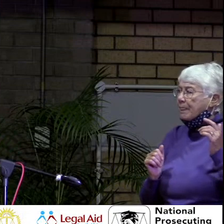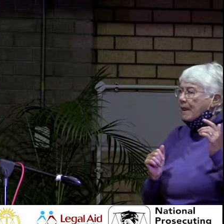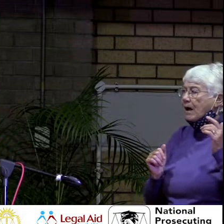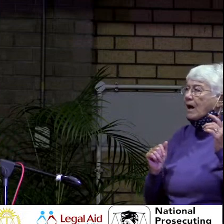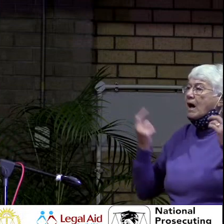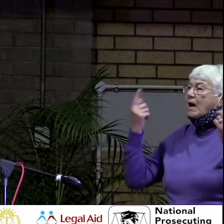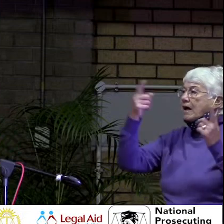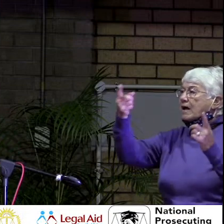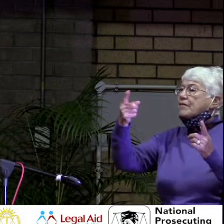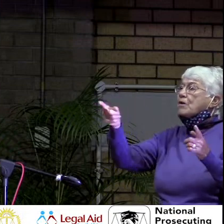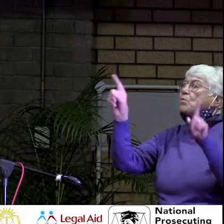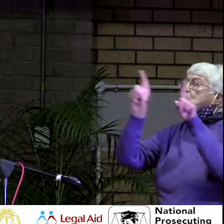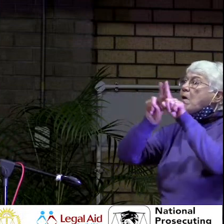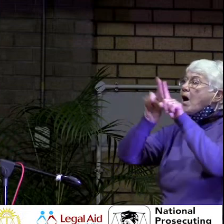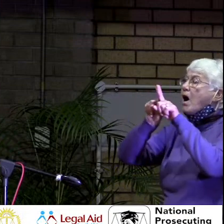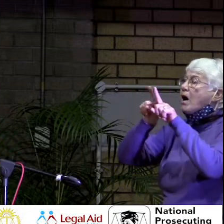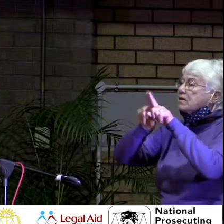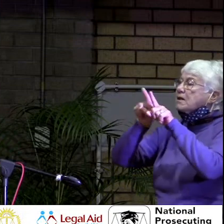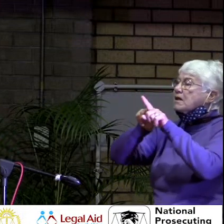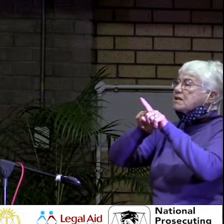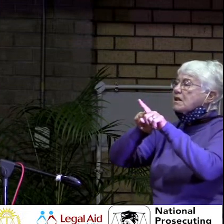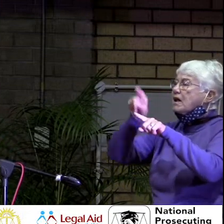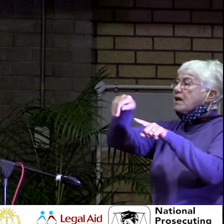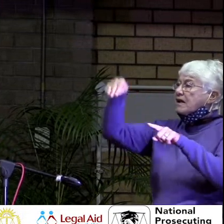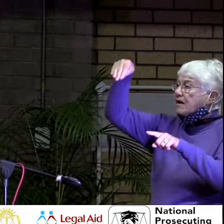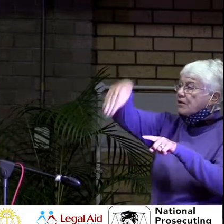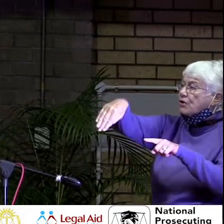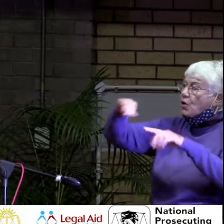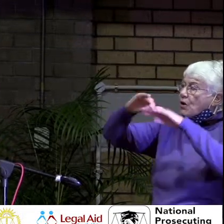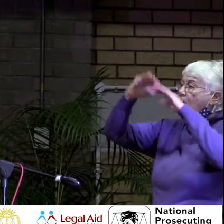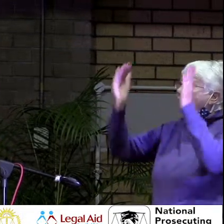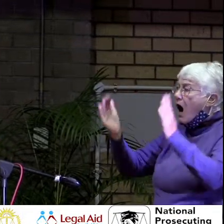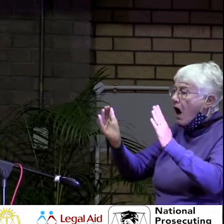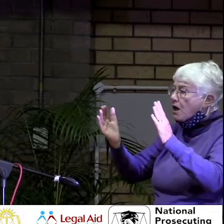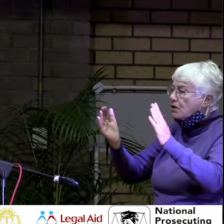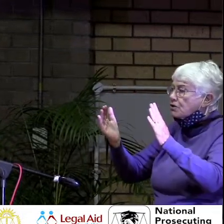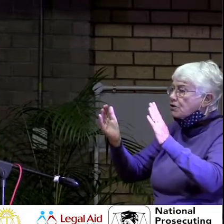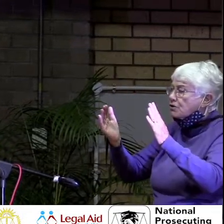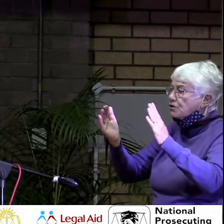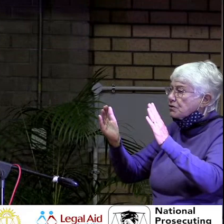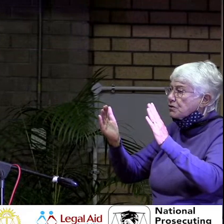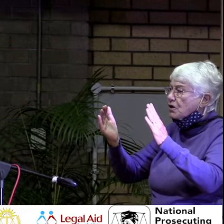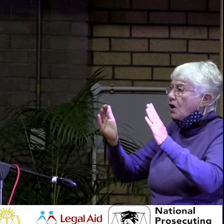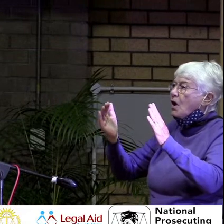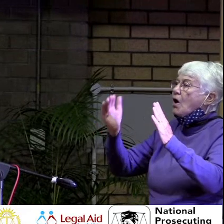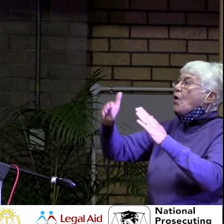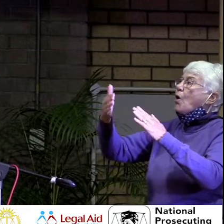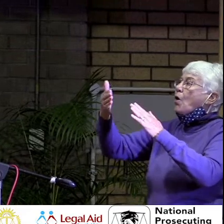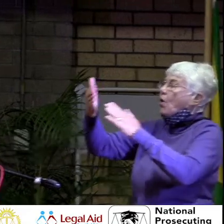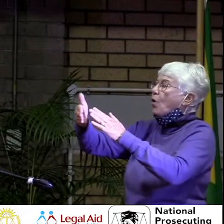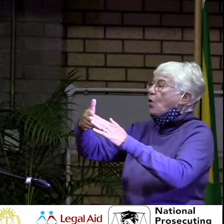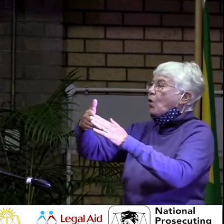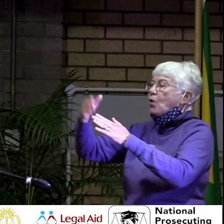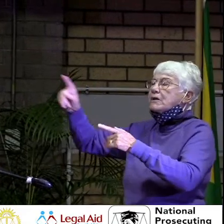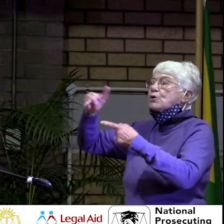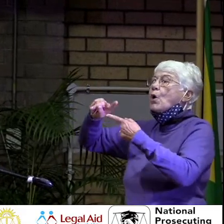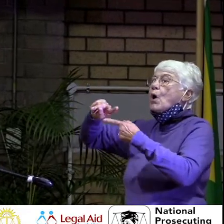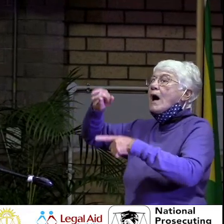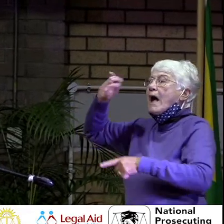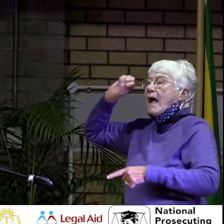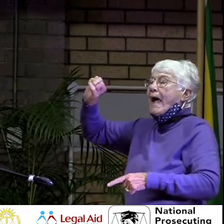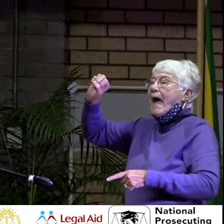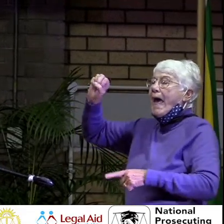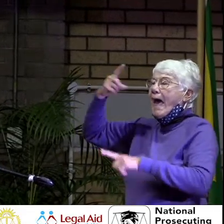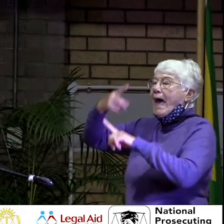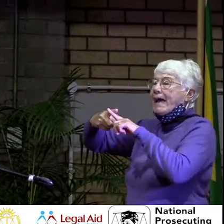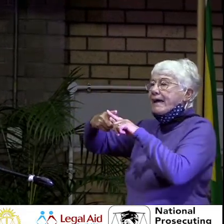somebody in your household, your ex-partner is abusing you, you can go to court, you